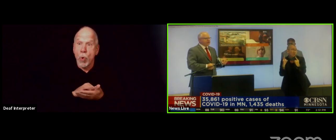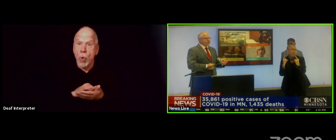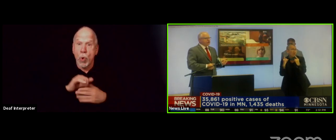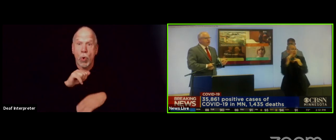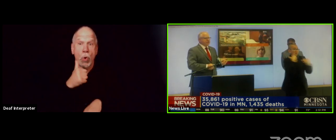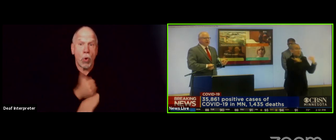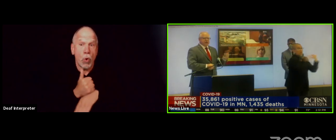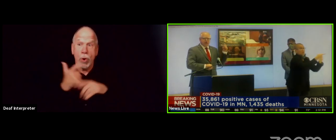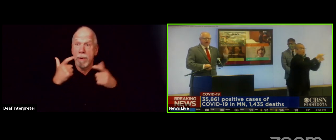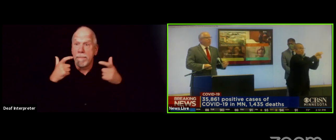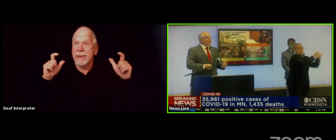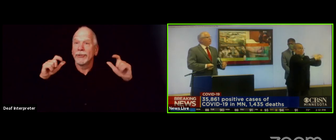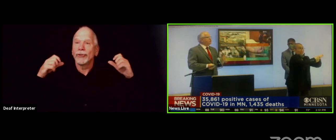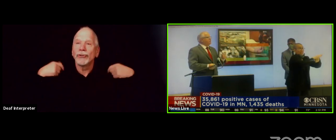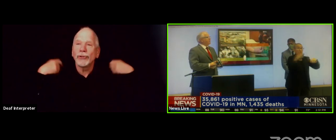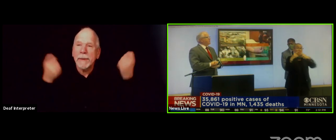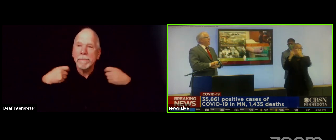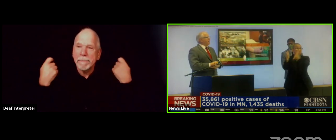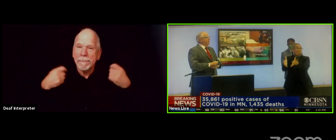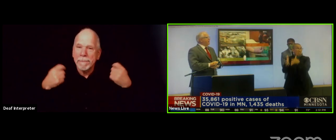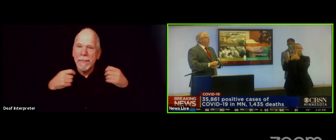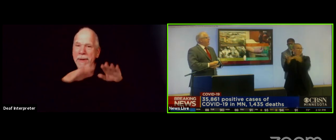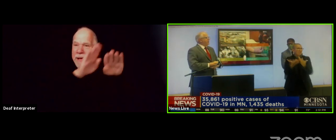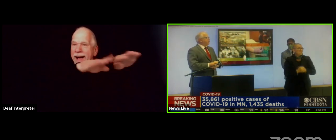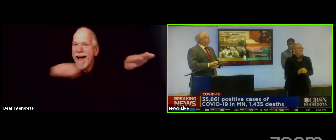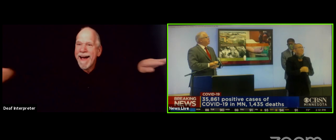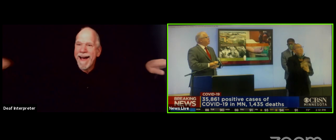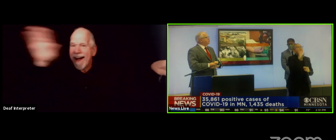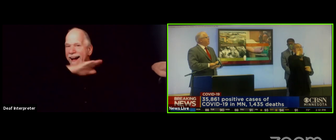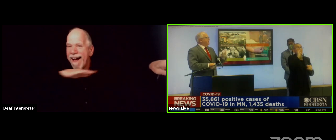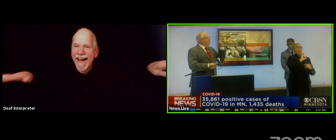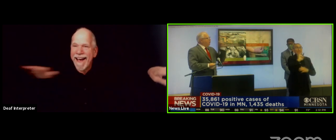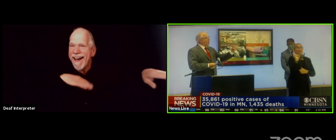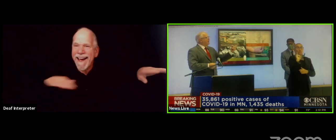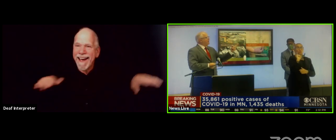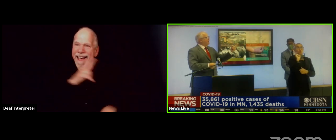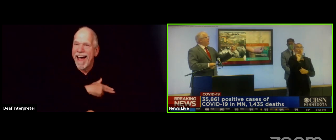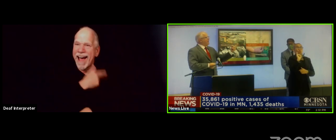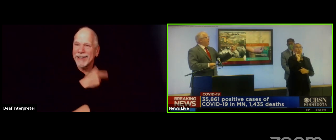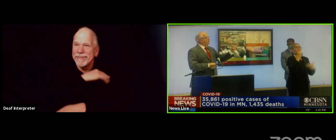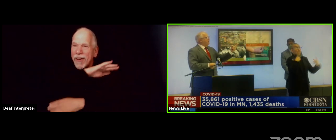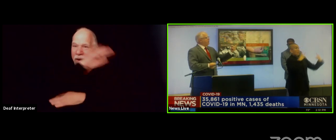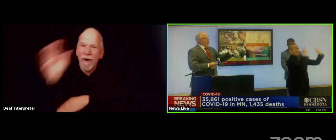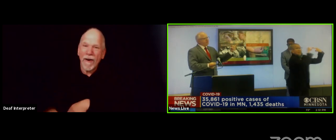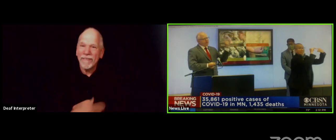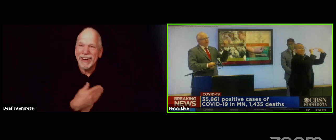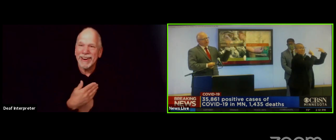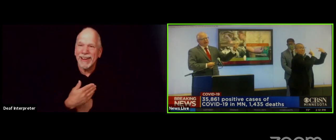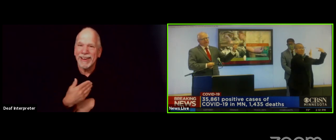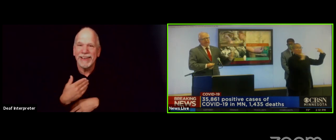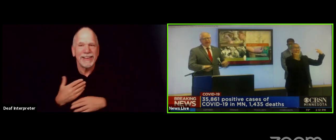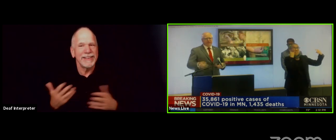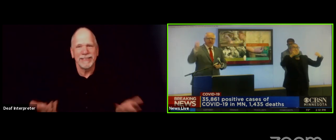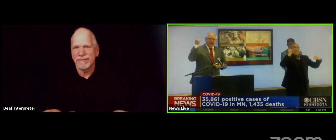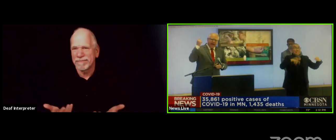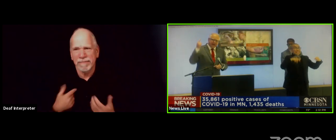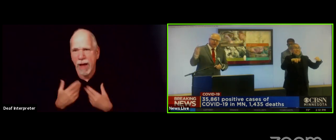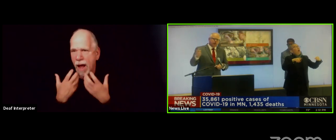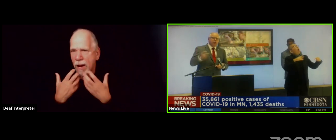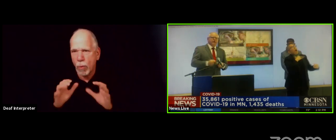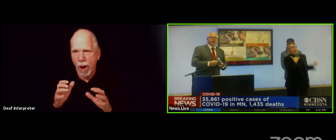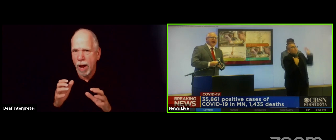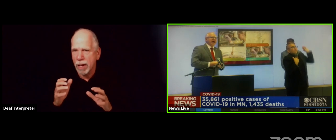like insurance. You don't ever want to use it, but if it's not there, and there were two decisions I made. One, that we cannot overrun our hospitals and not have the capacity.